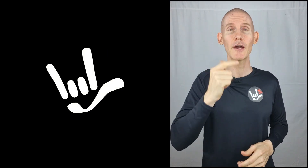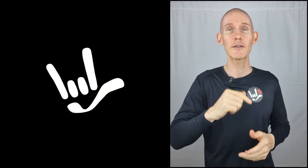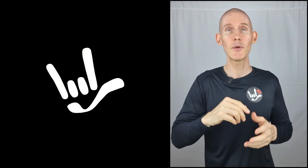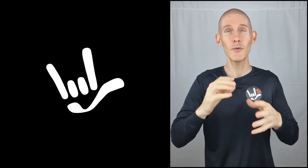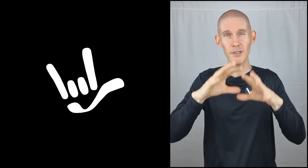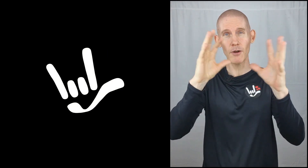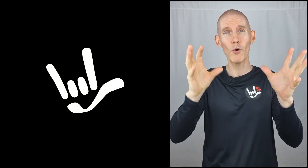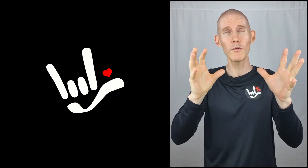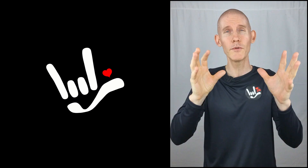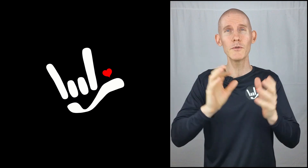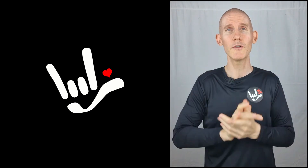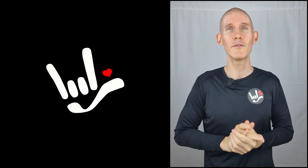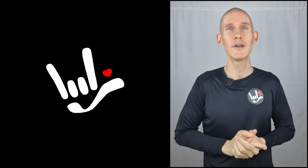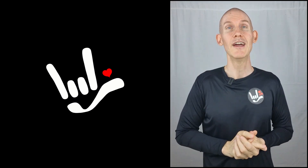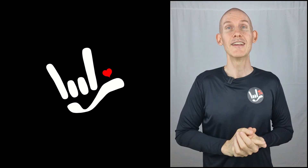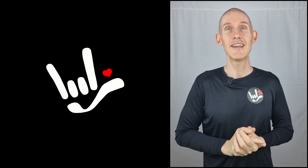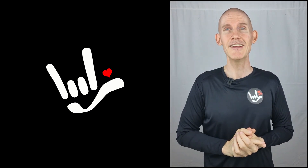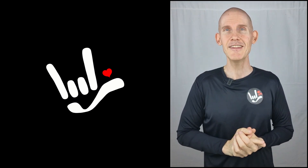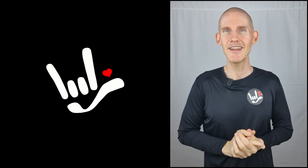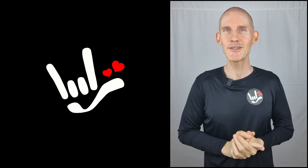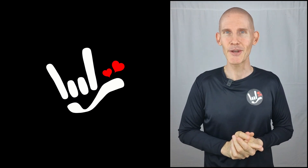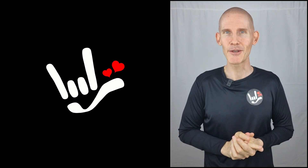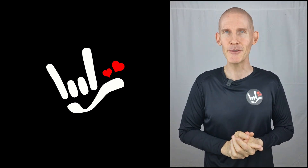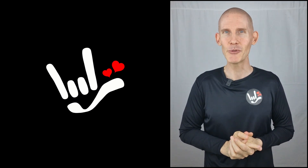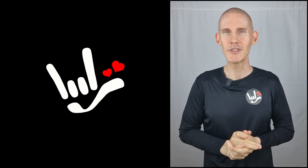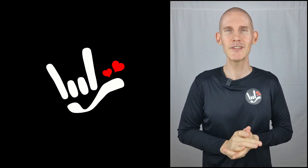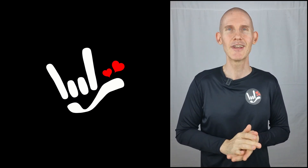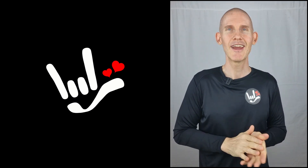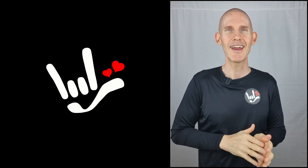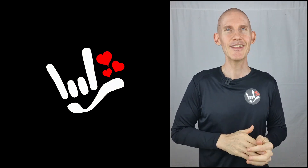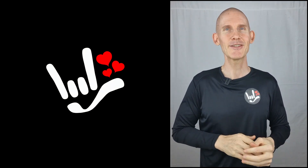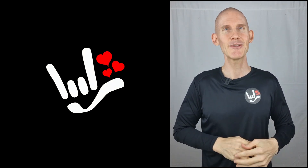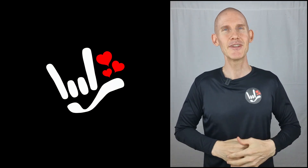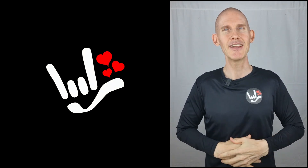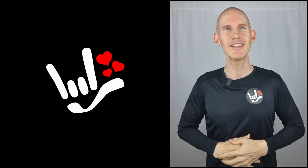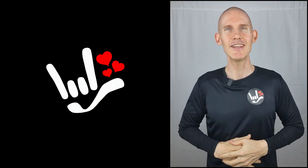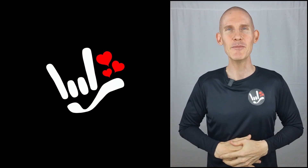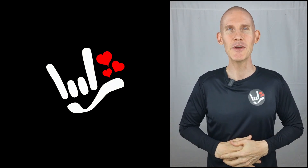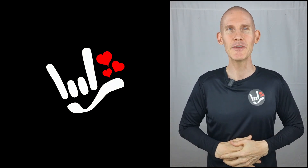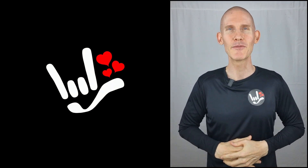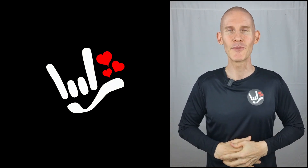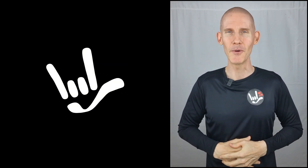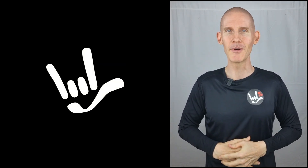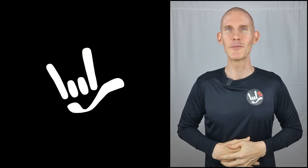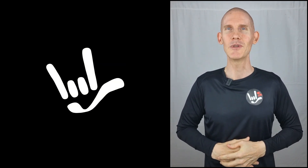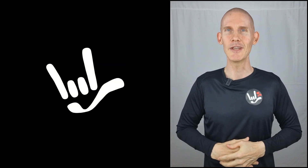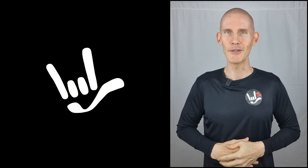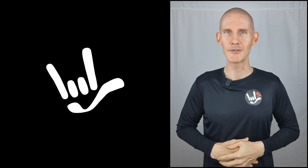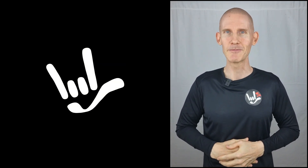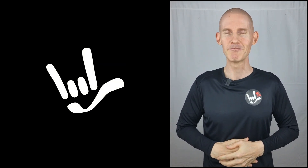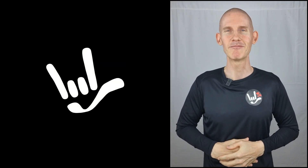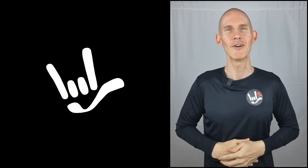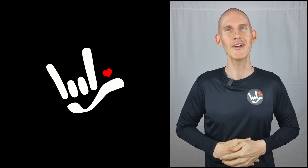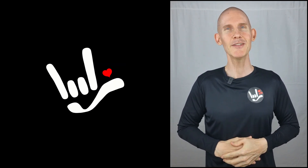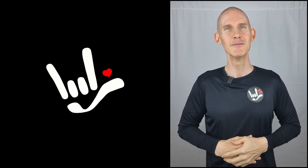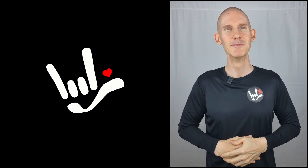an overview of the 10-day cycle, which is ASL Daily Email for Beginners. All right?